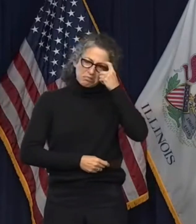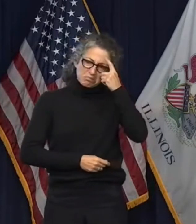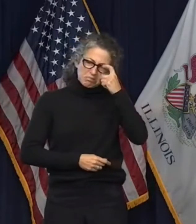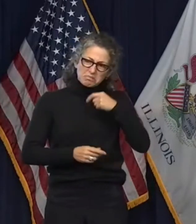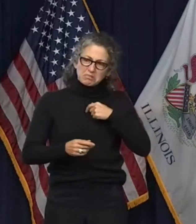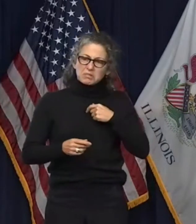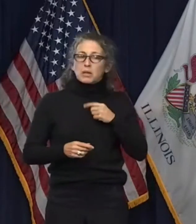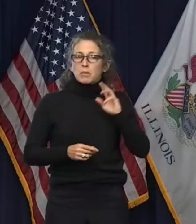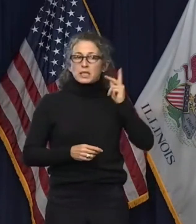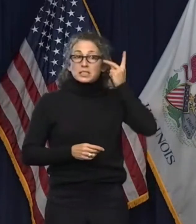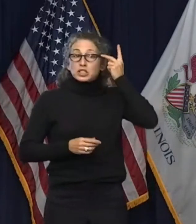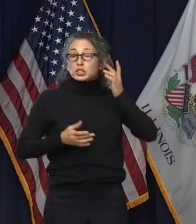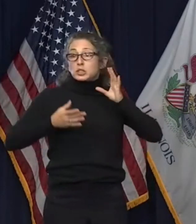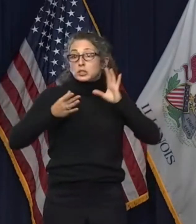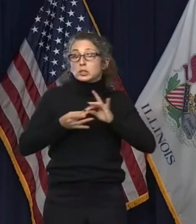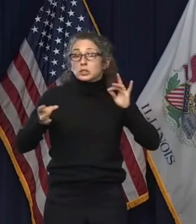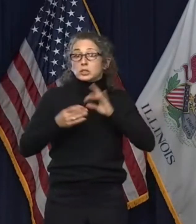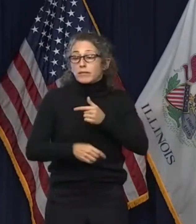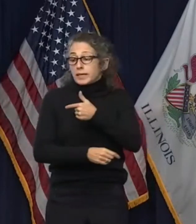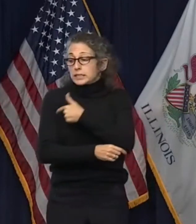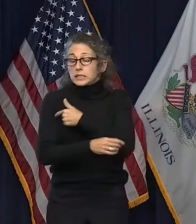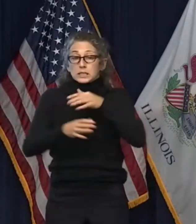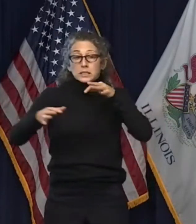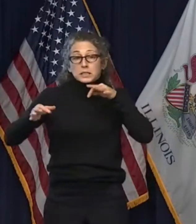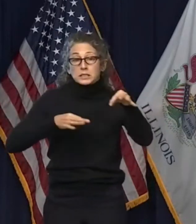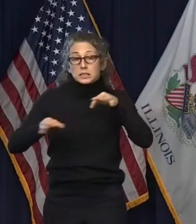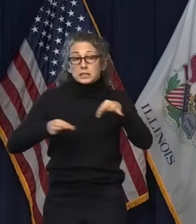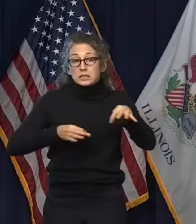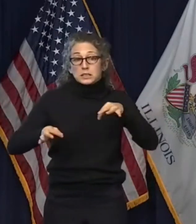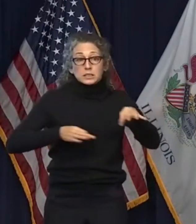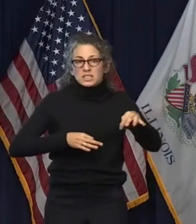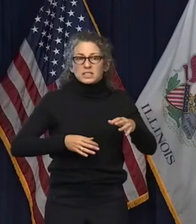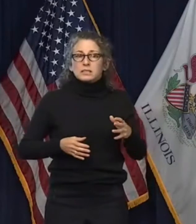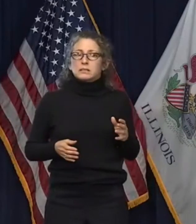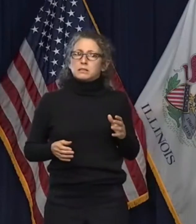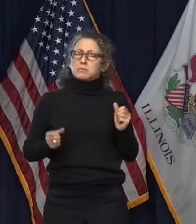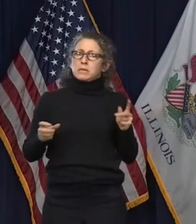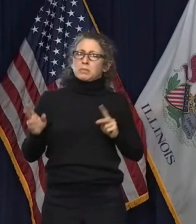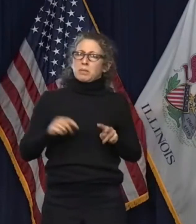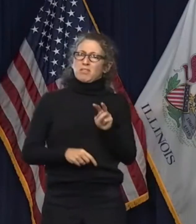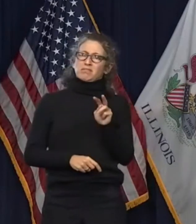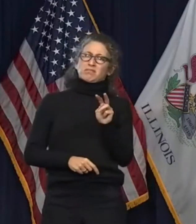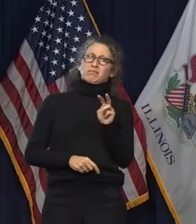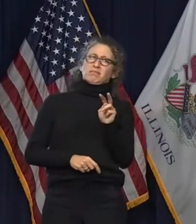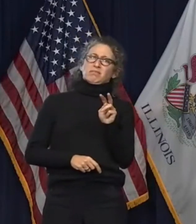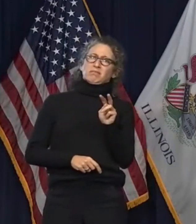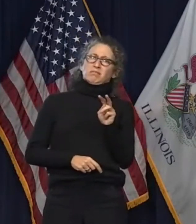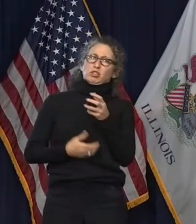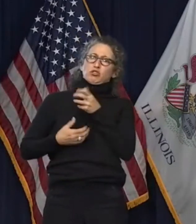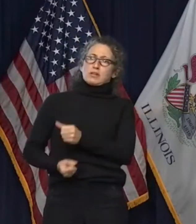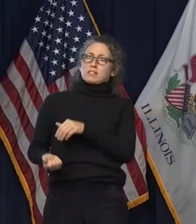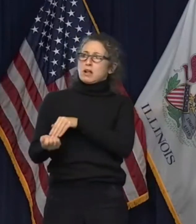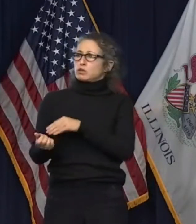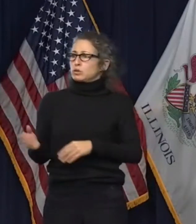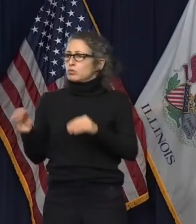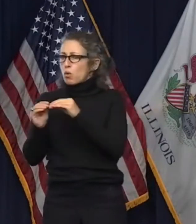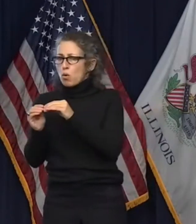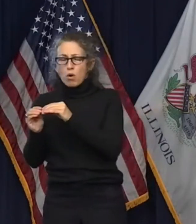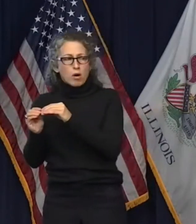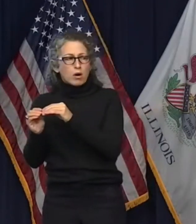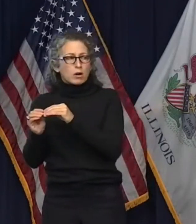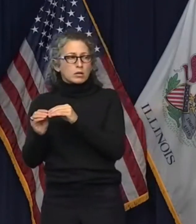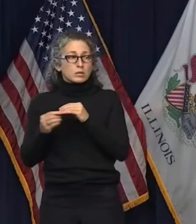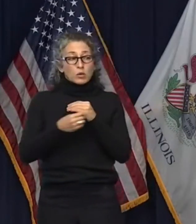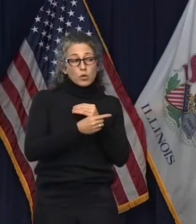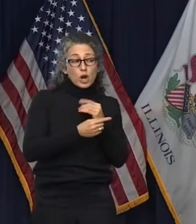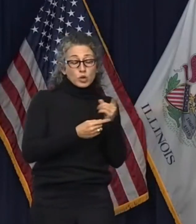politicians. They trust the doctors more. Is there any concern that you have that maybe the